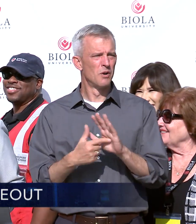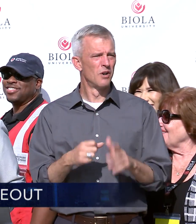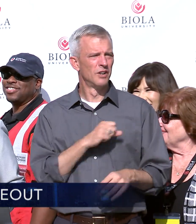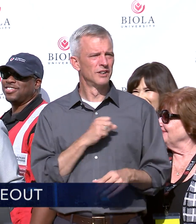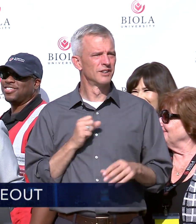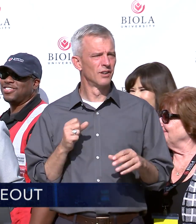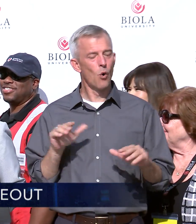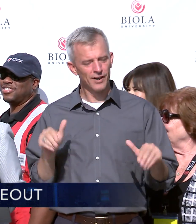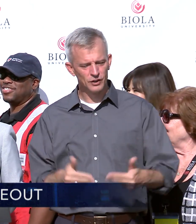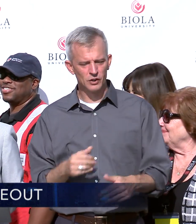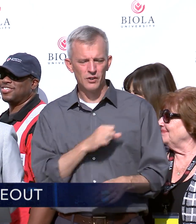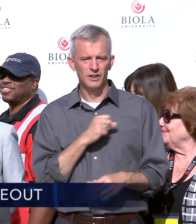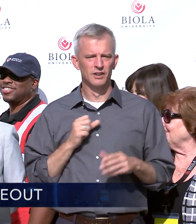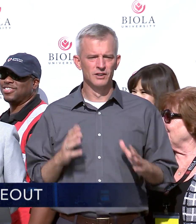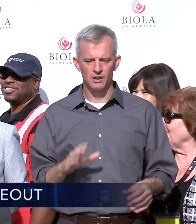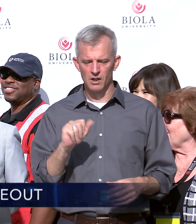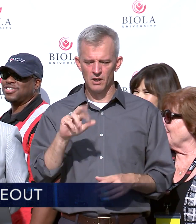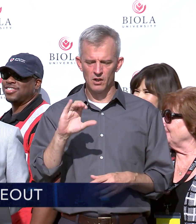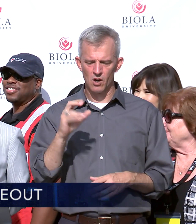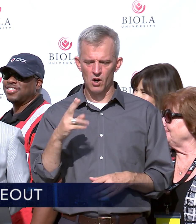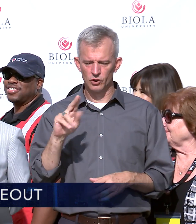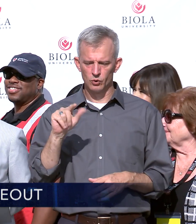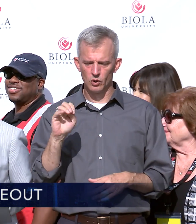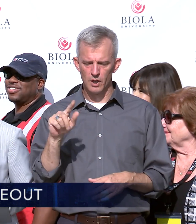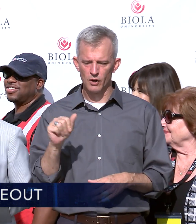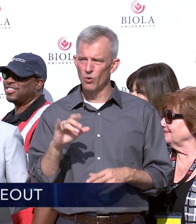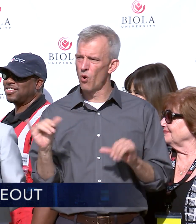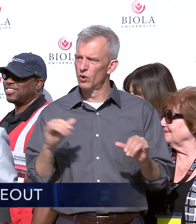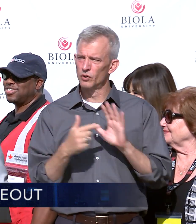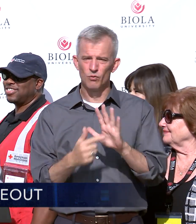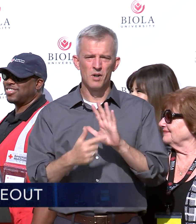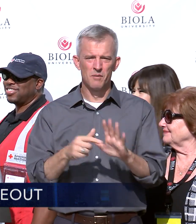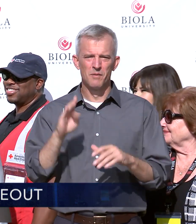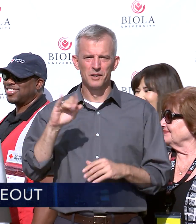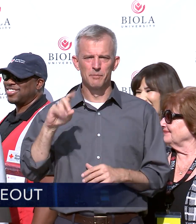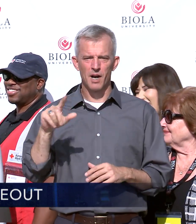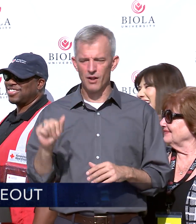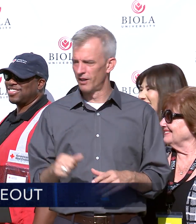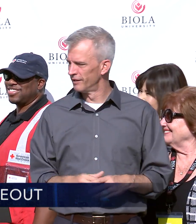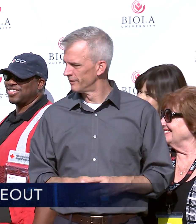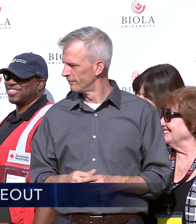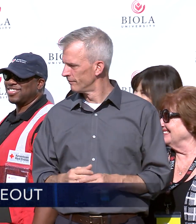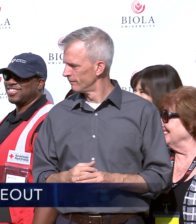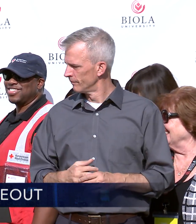Senator Bob Archuleta, who also represents Biola.